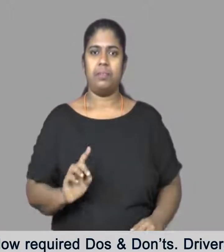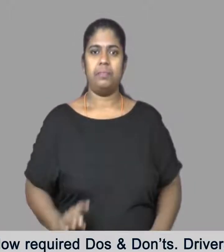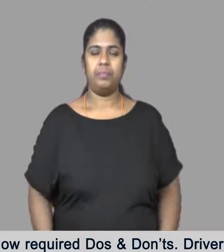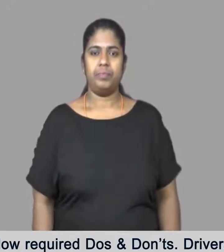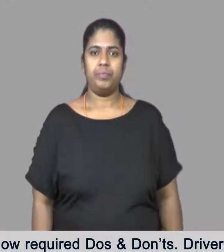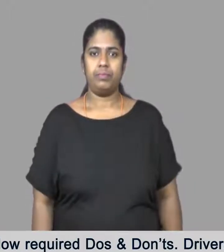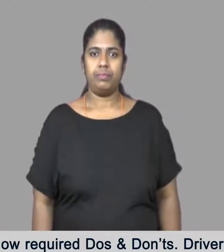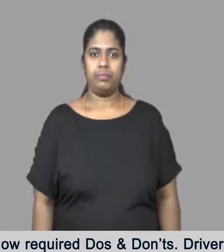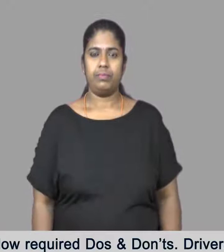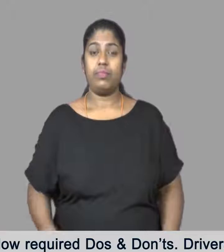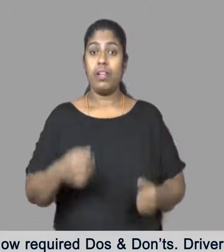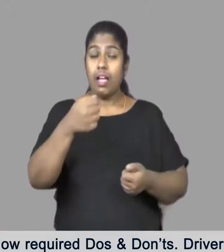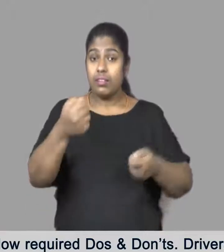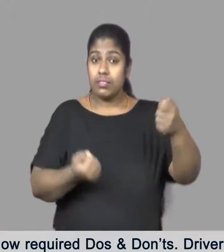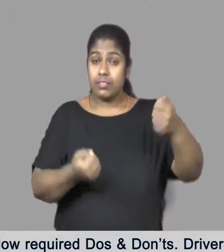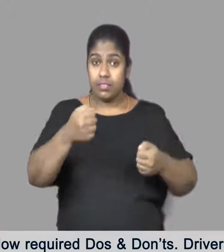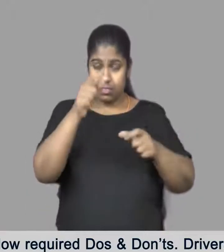don'ts.